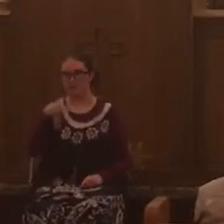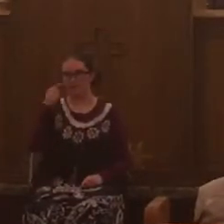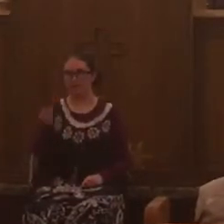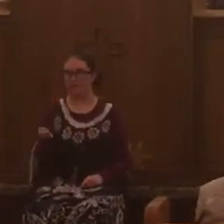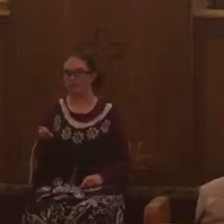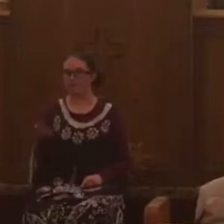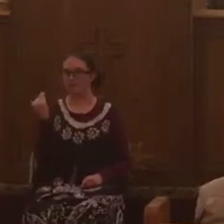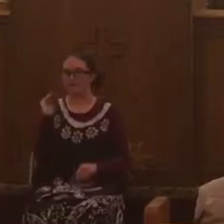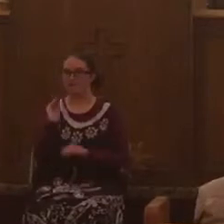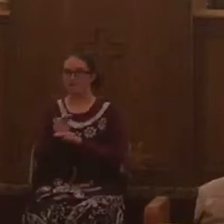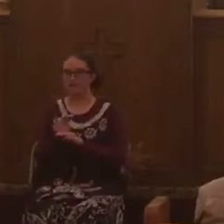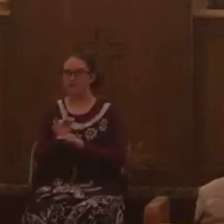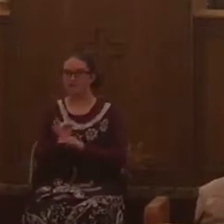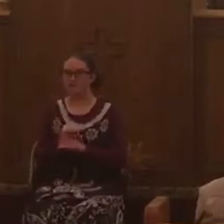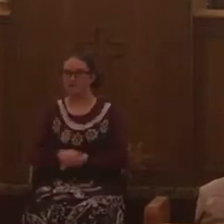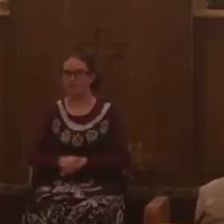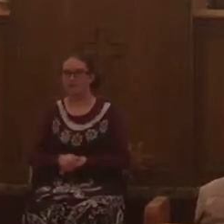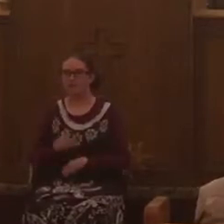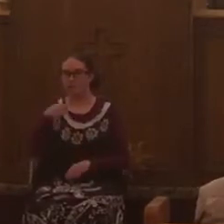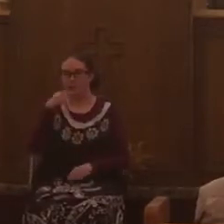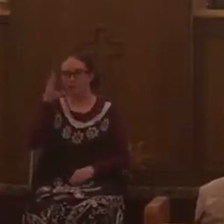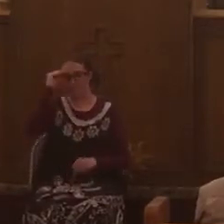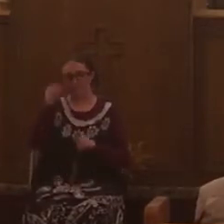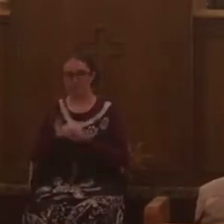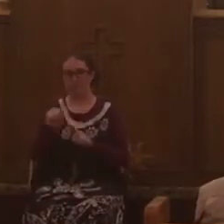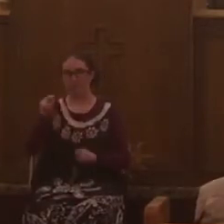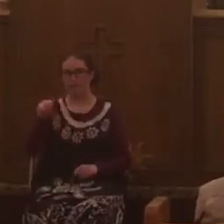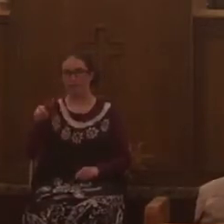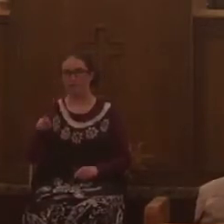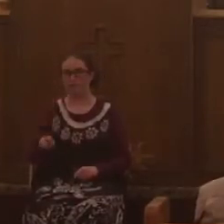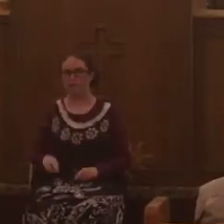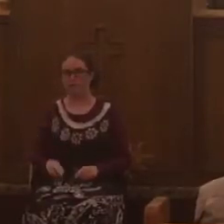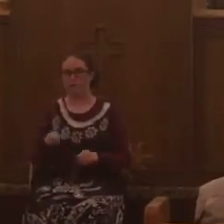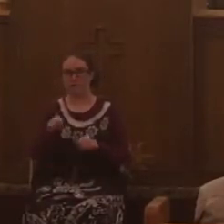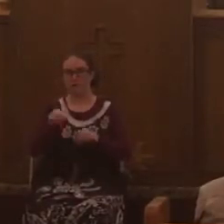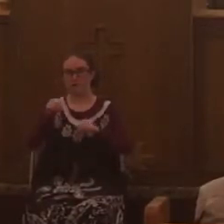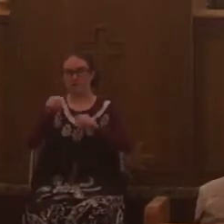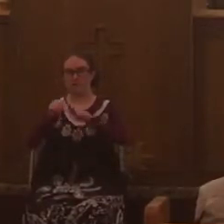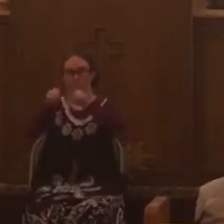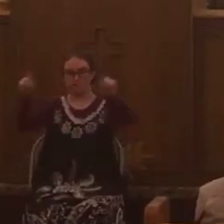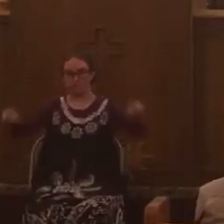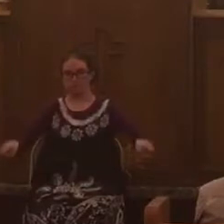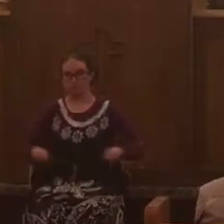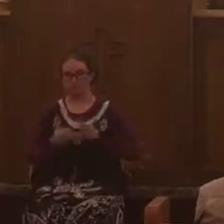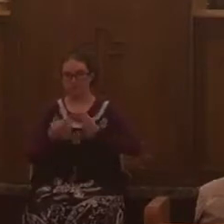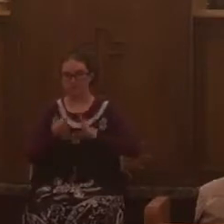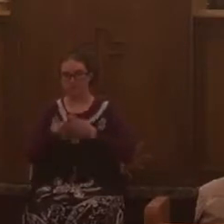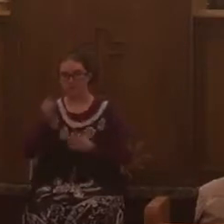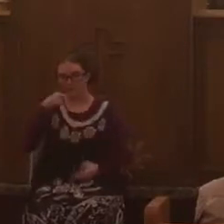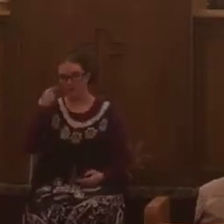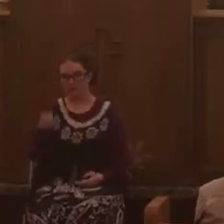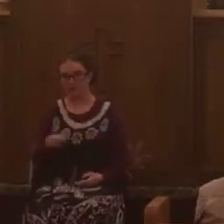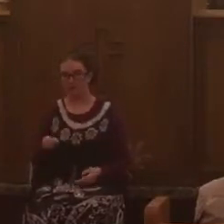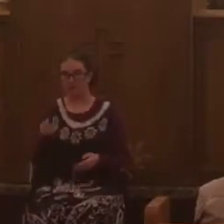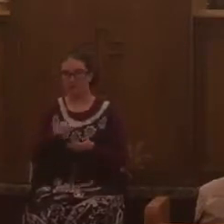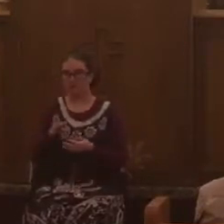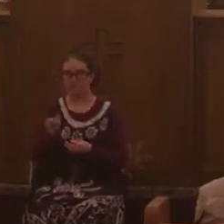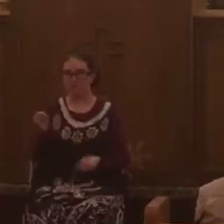We're changing our method. Okay? And I had been feeling this here a while back. I felt this, and I didn't say nothing